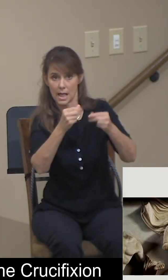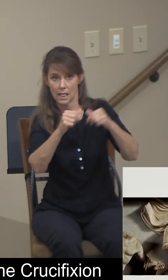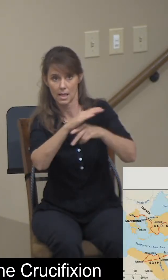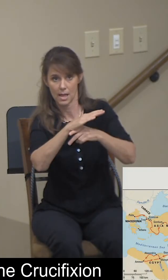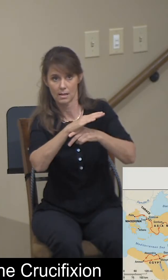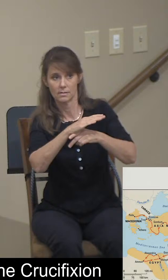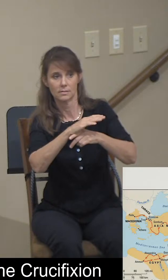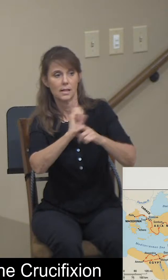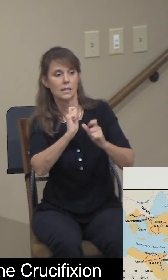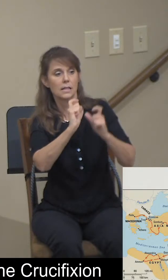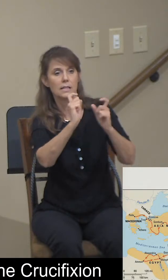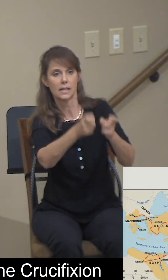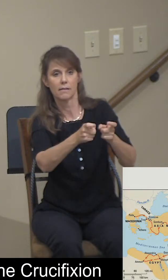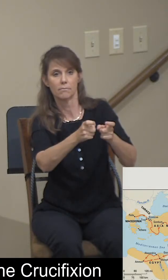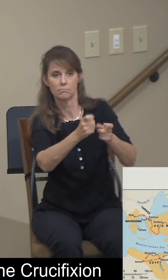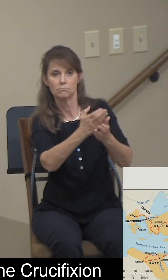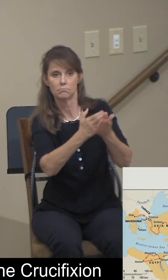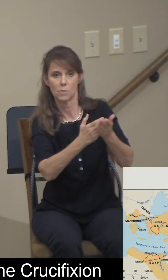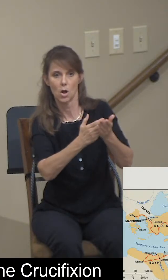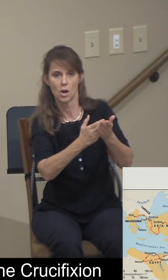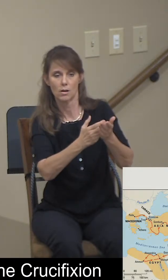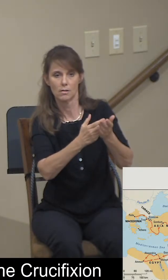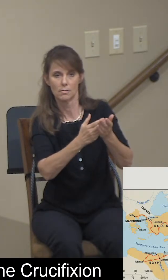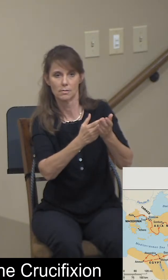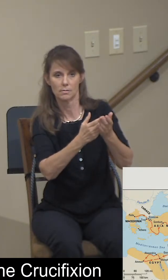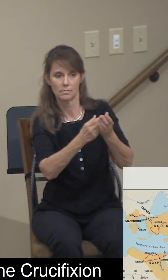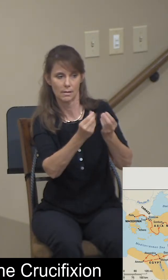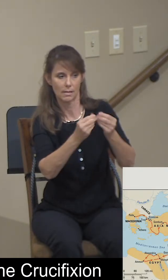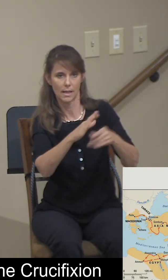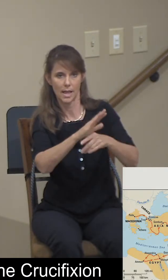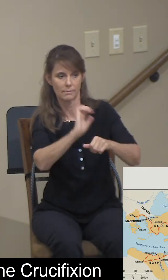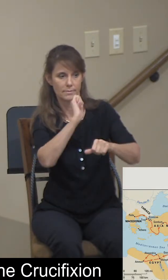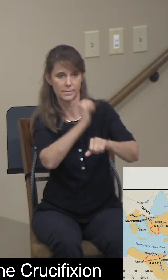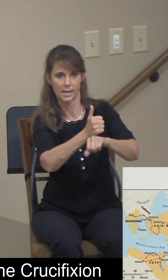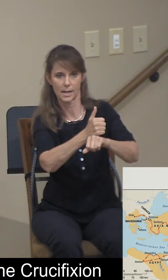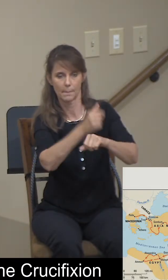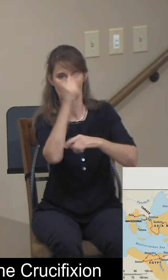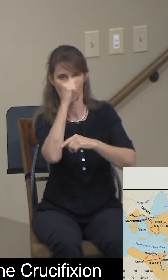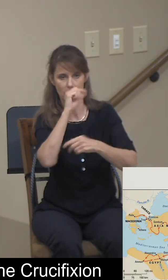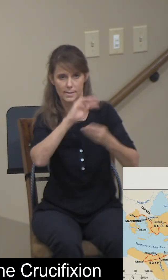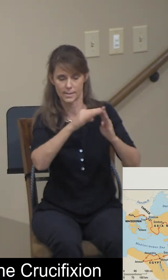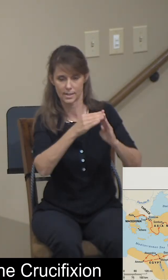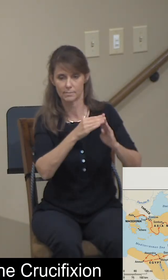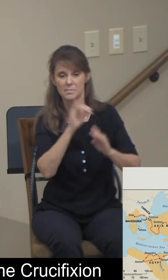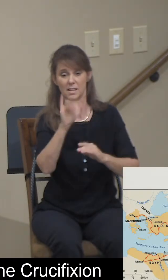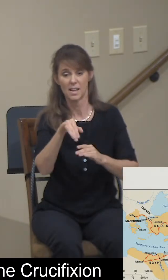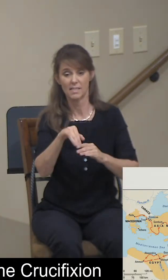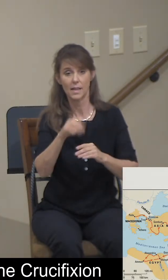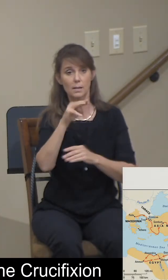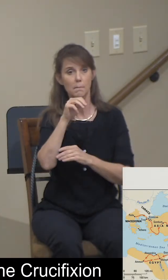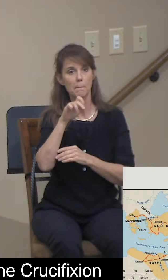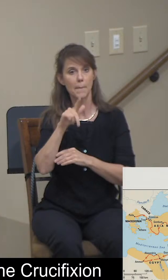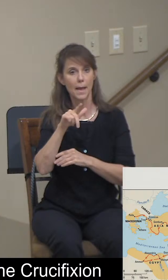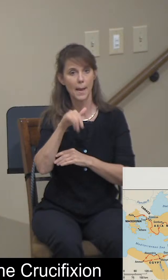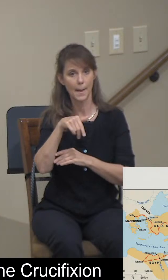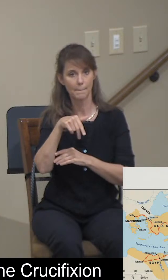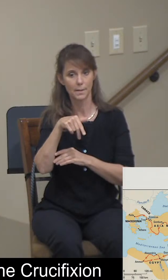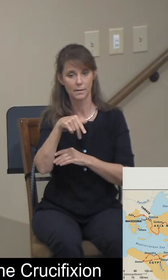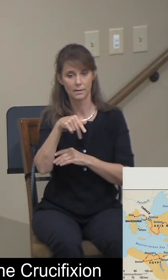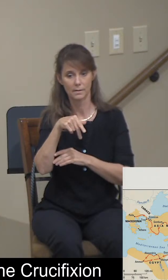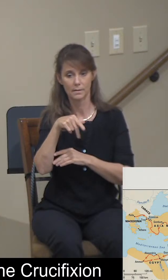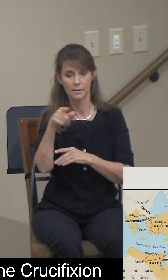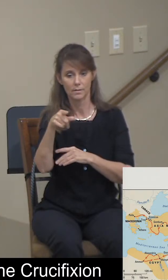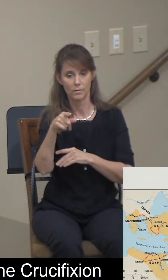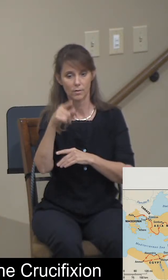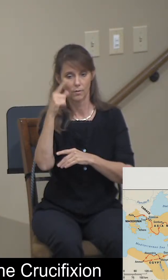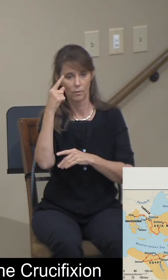places. Here on the screen is just a map of the full length of conquest.